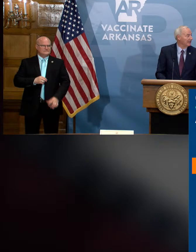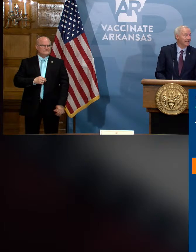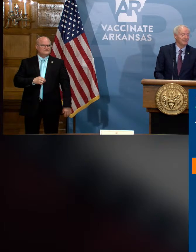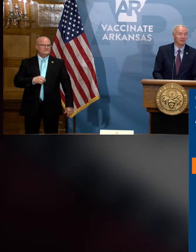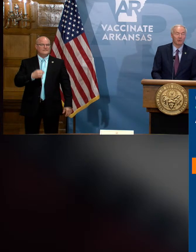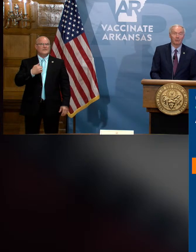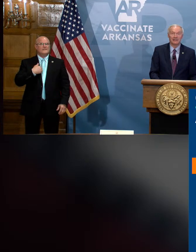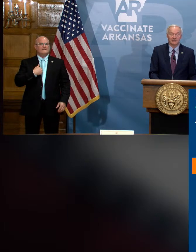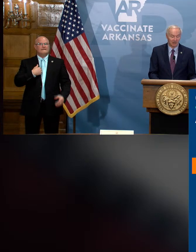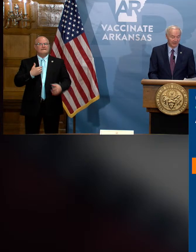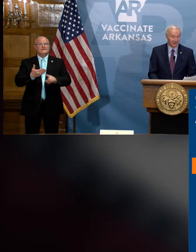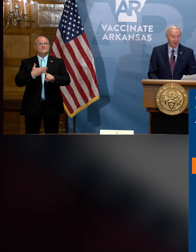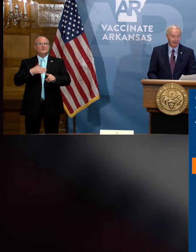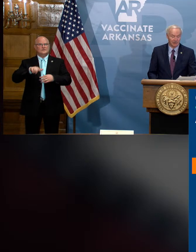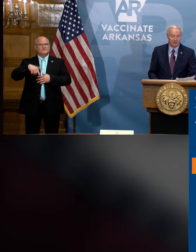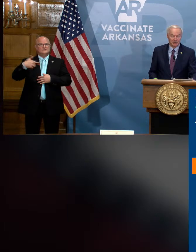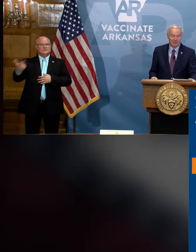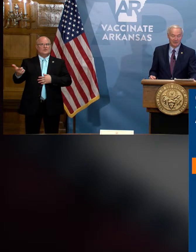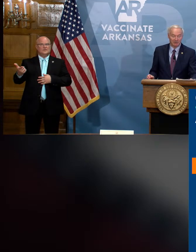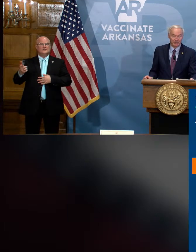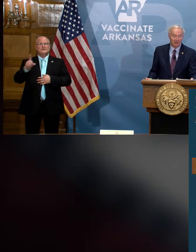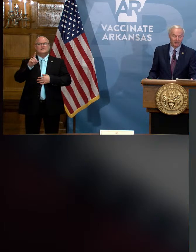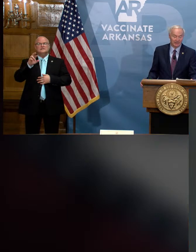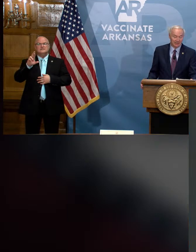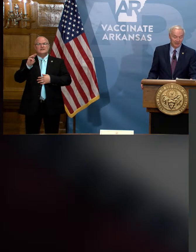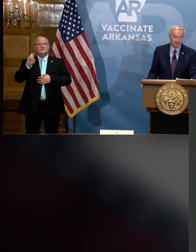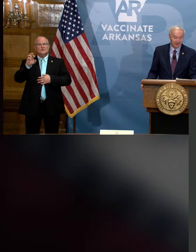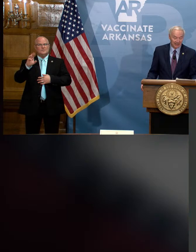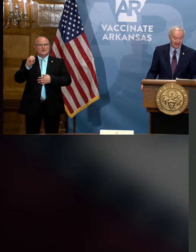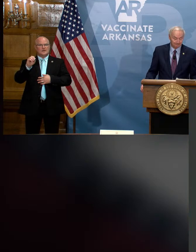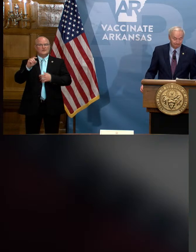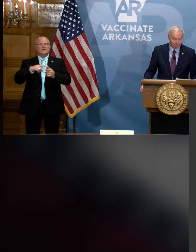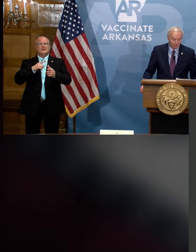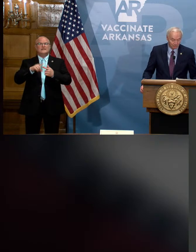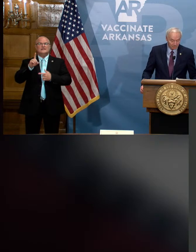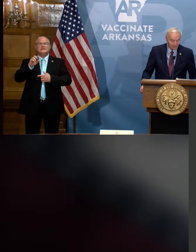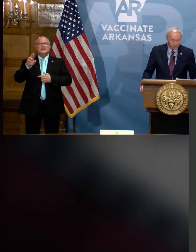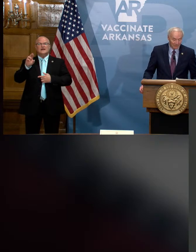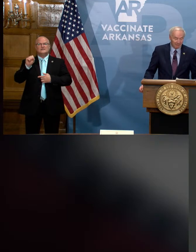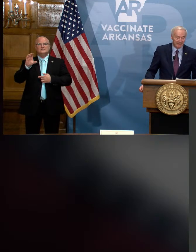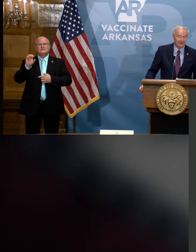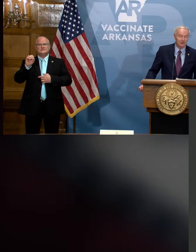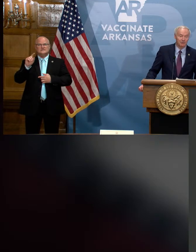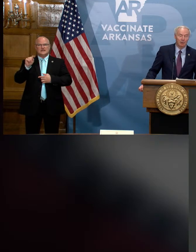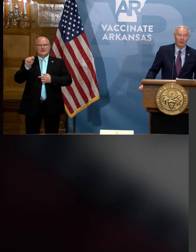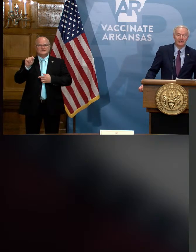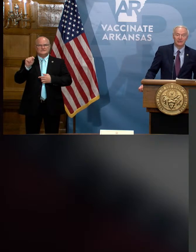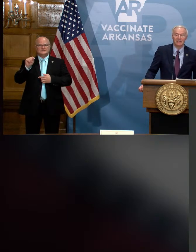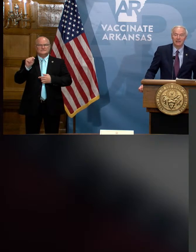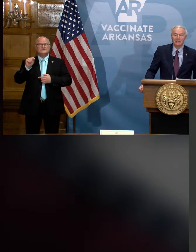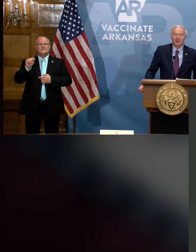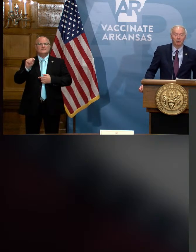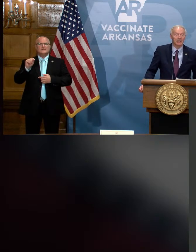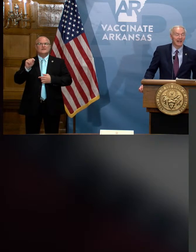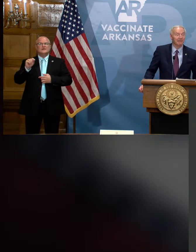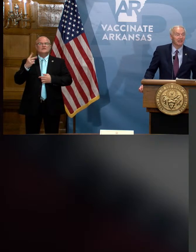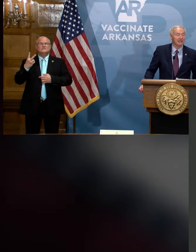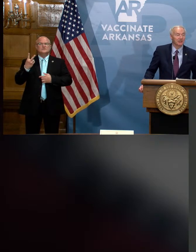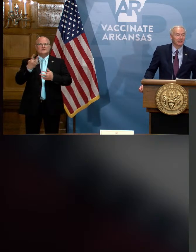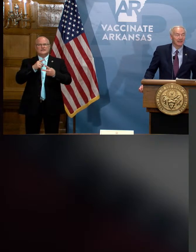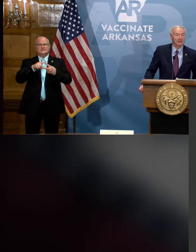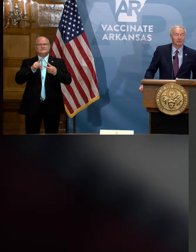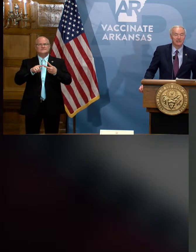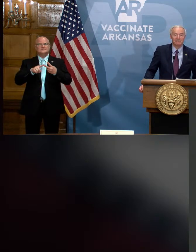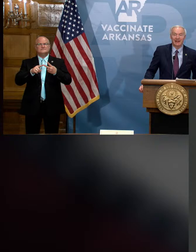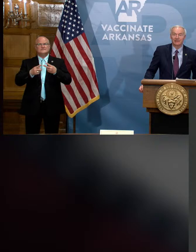I want to end, before we turn this over to Dr. Romero and then Dr. Scott, I'm making 2 points. We're going to have